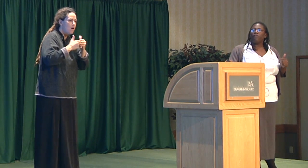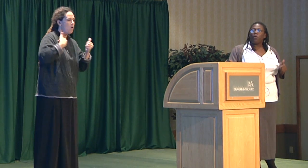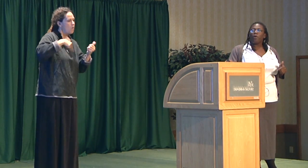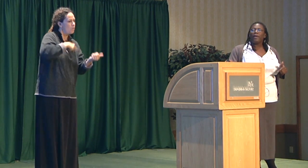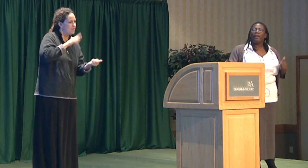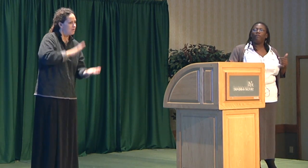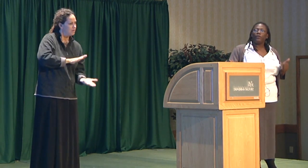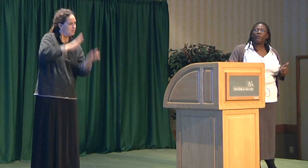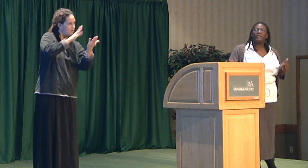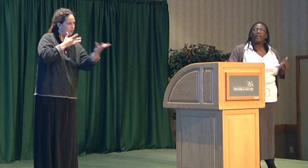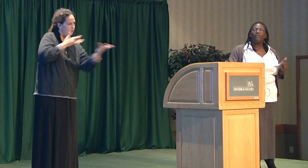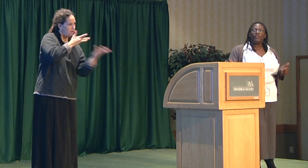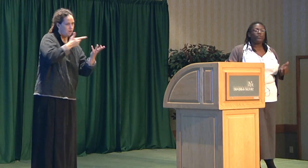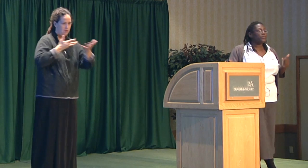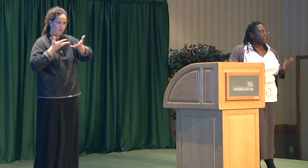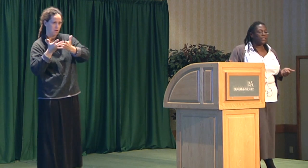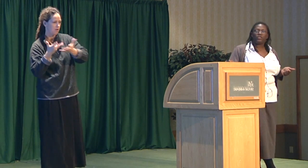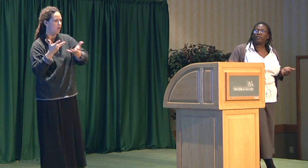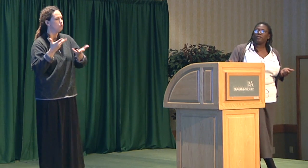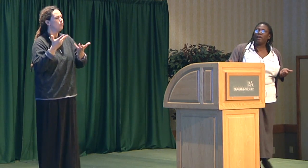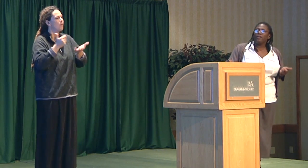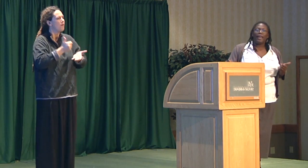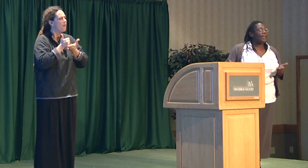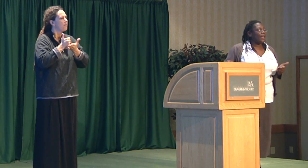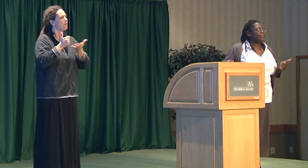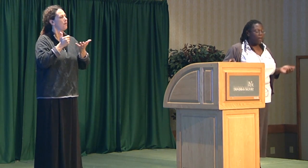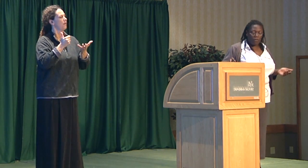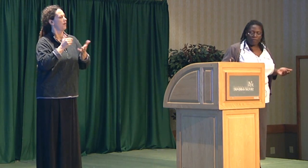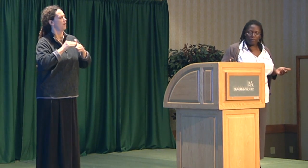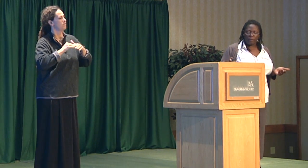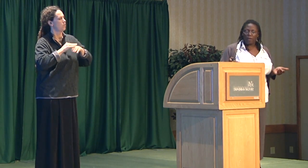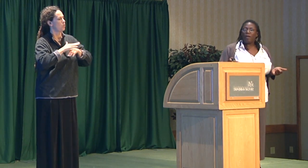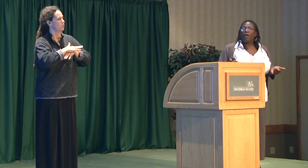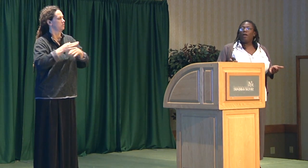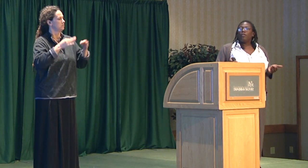to inform and influence individual decisions that enhance health.